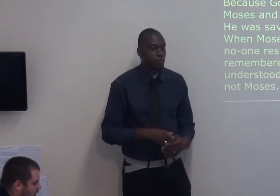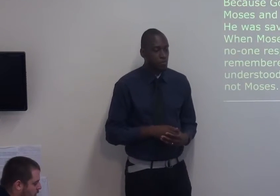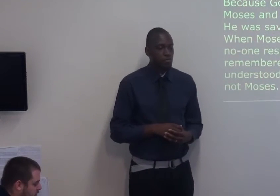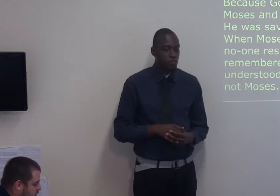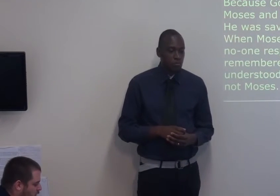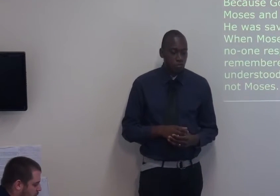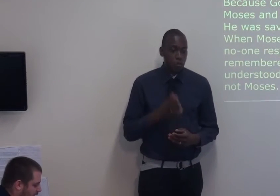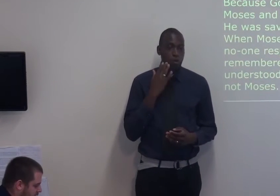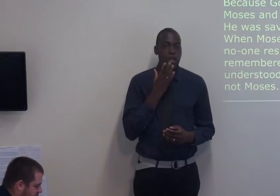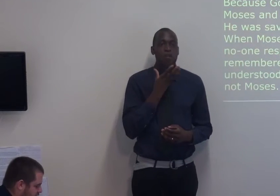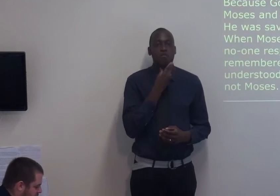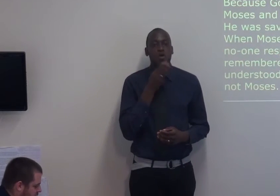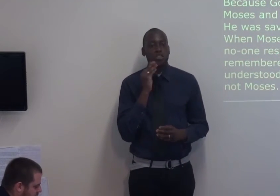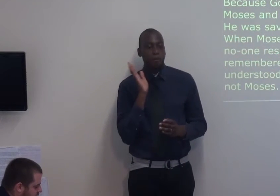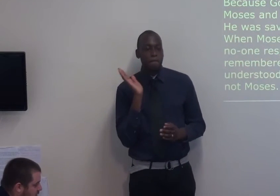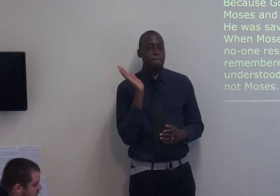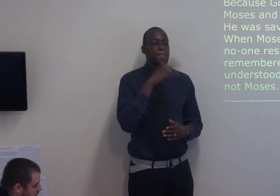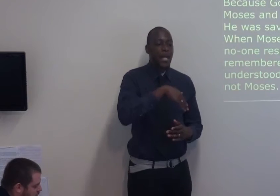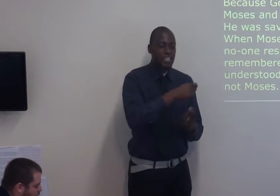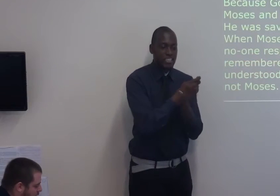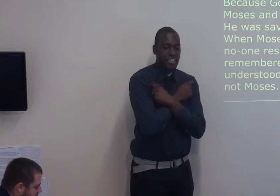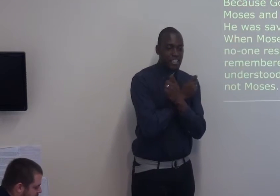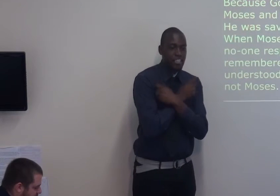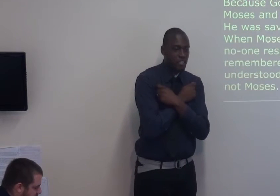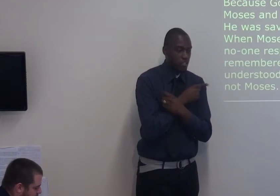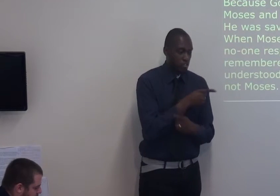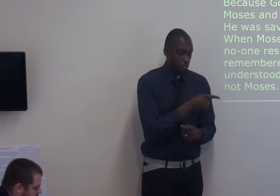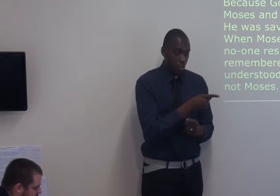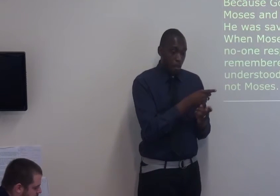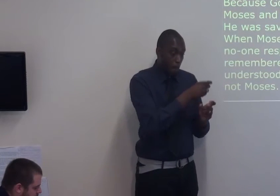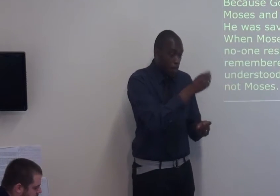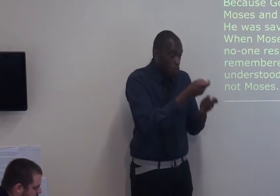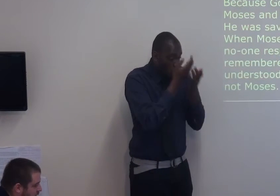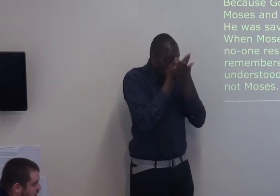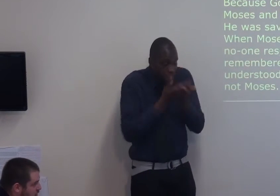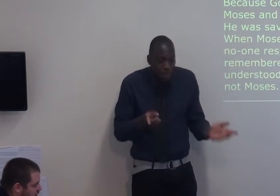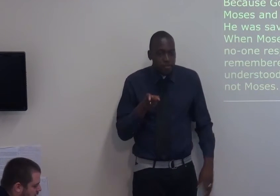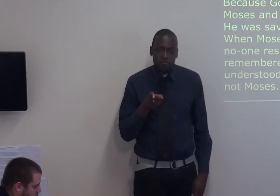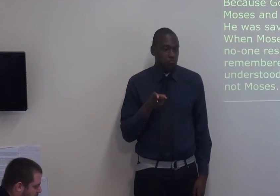When Moses went back to Egypt, no one respected him. No one remembered